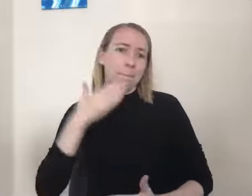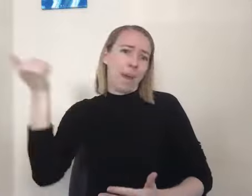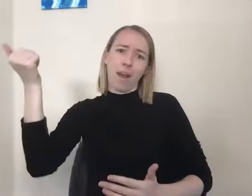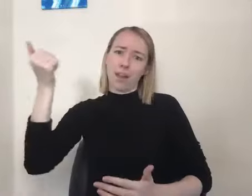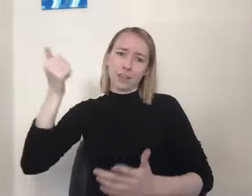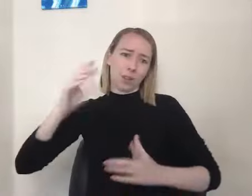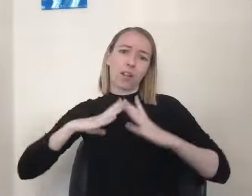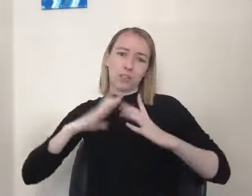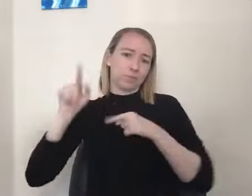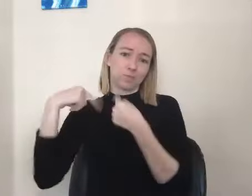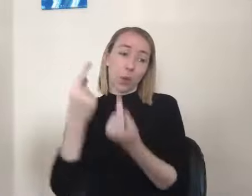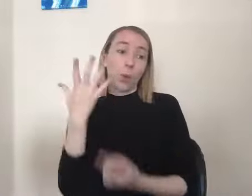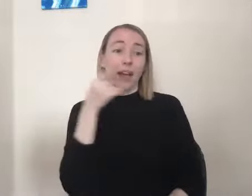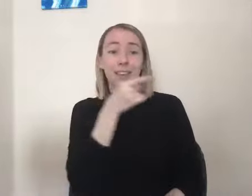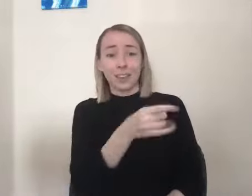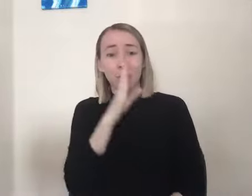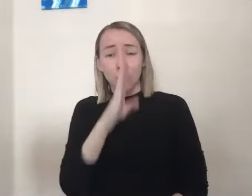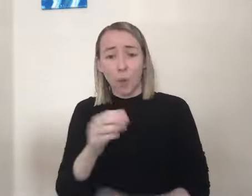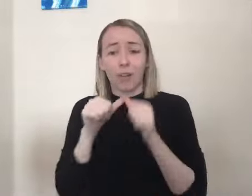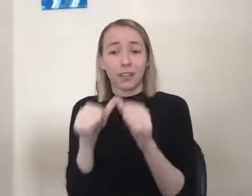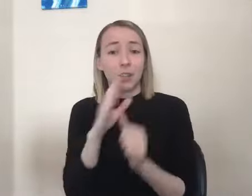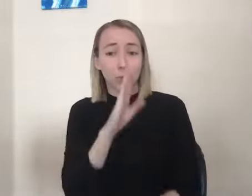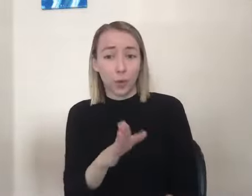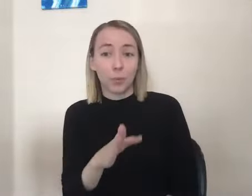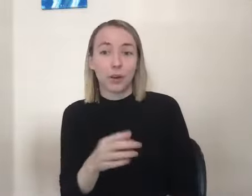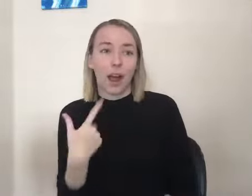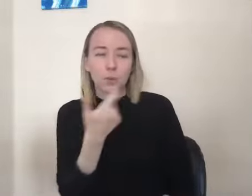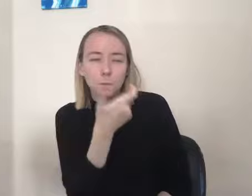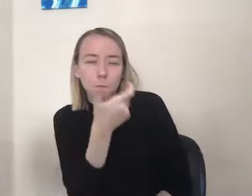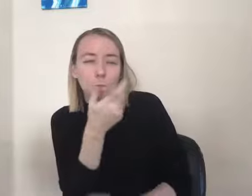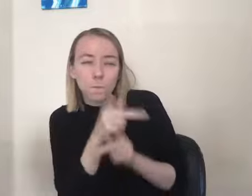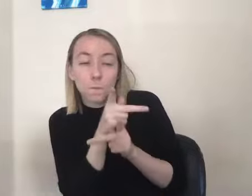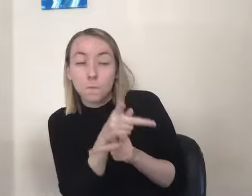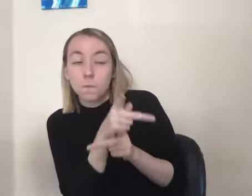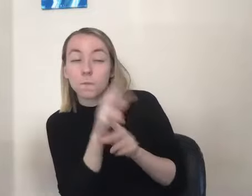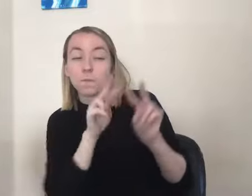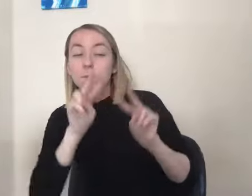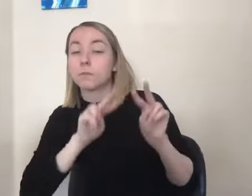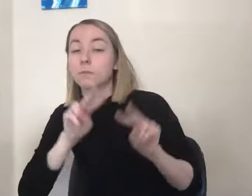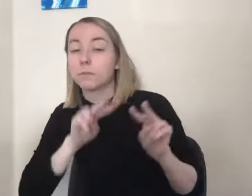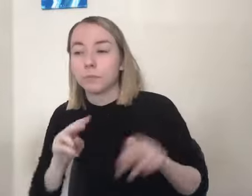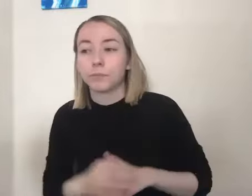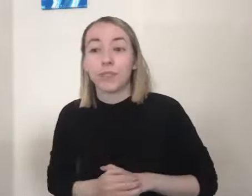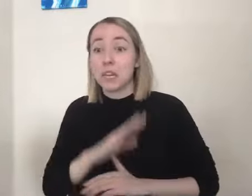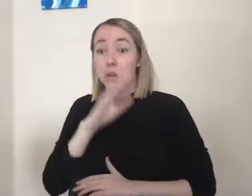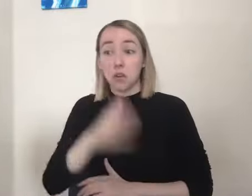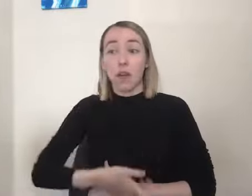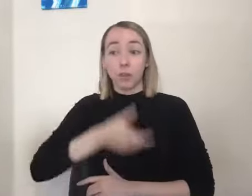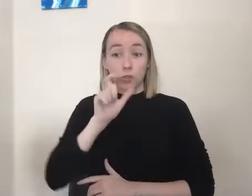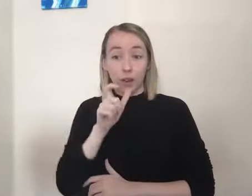come up to Glasgow, and we would get on the plane, we'd go over holiday, and we'd decide after that what we were doing. And it was one of the best holidays I've